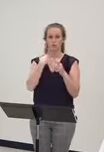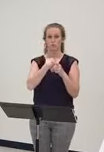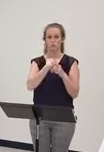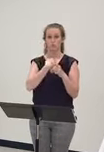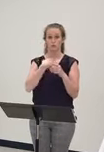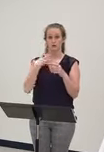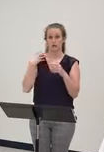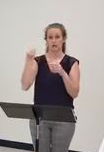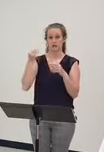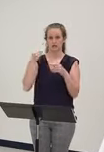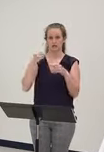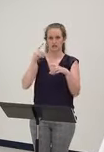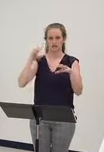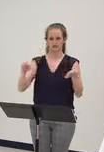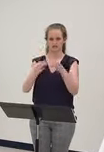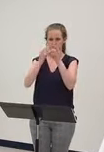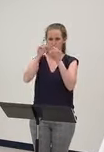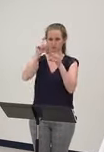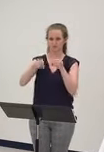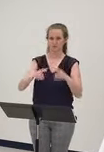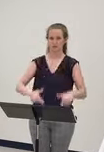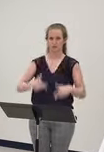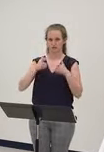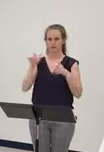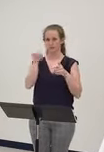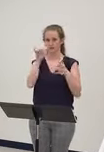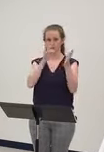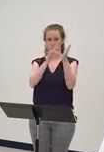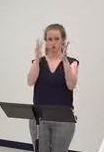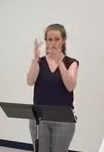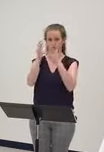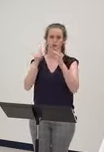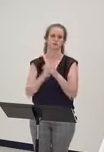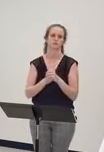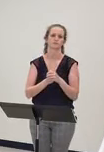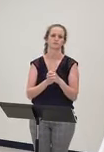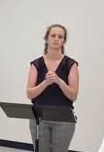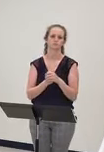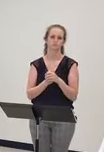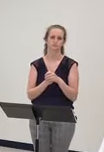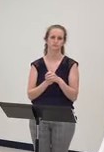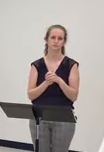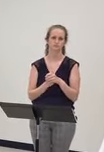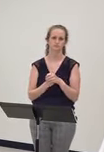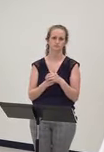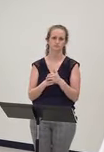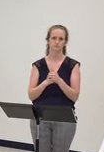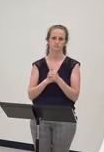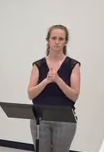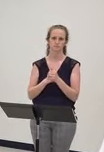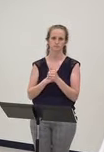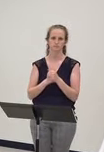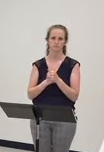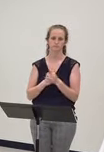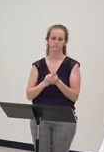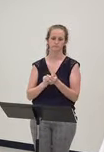because he is in us. Because if we don't, let's add ourselves to that number of those who don't believe in the true presence.